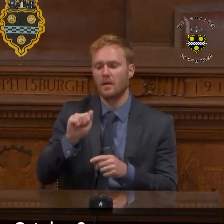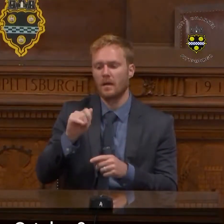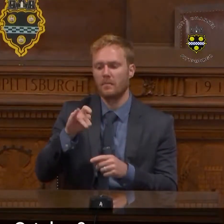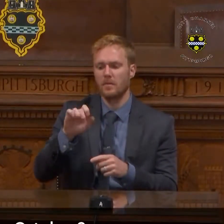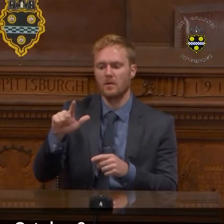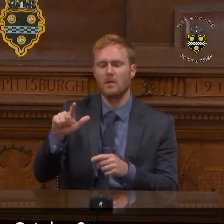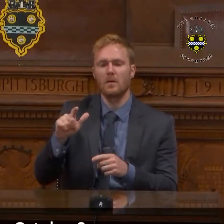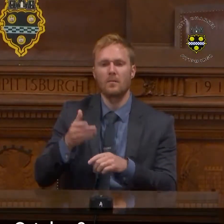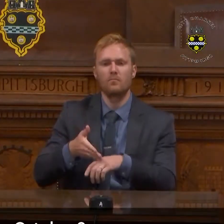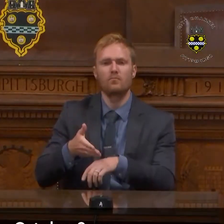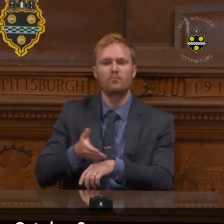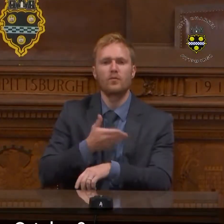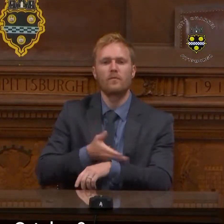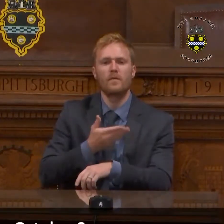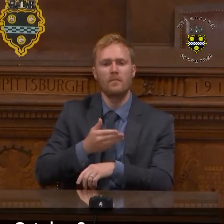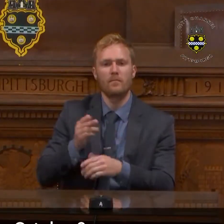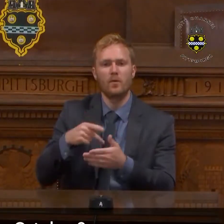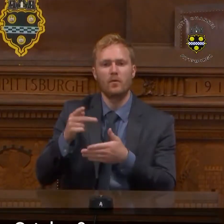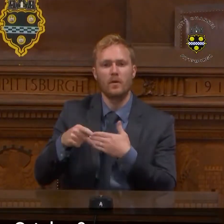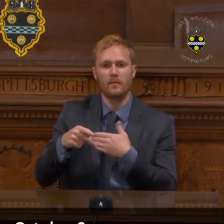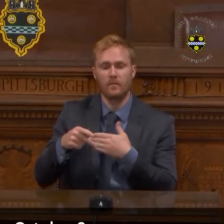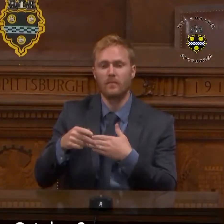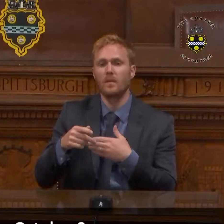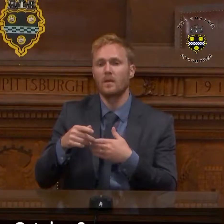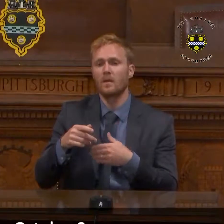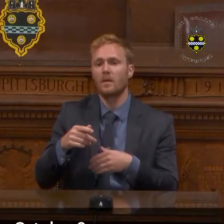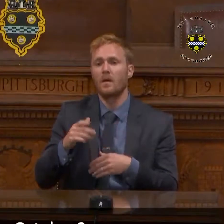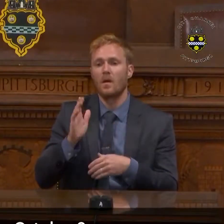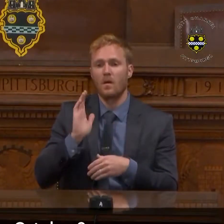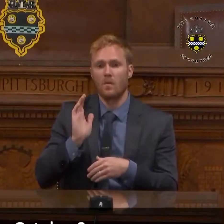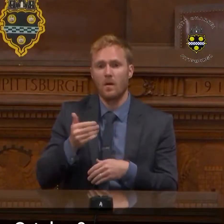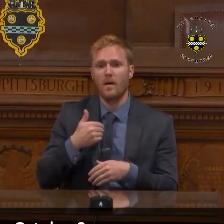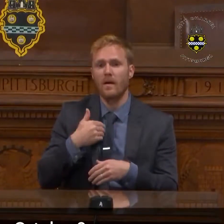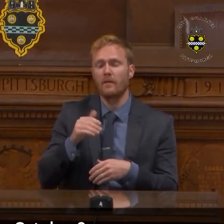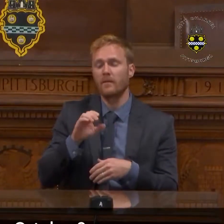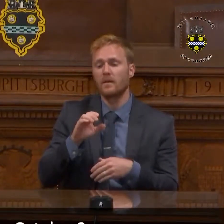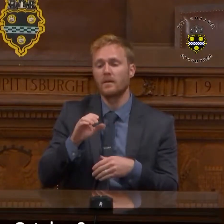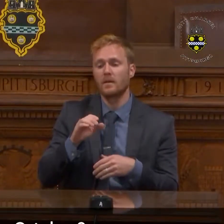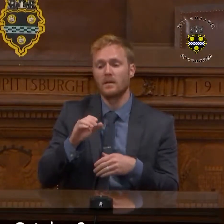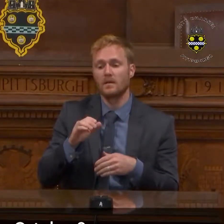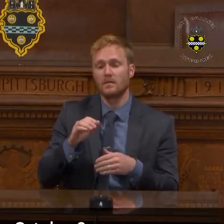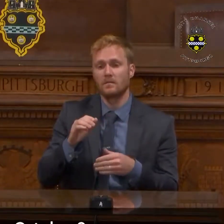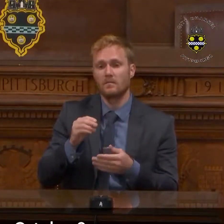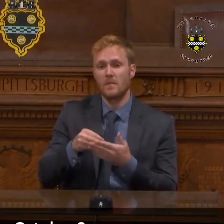by reducing Children to Champions, North Shore Stallions by